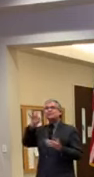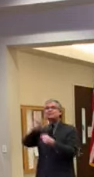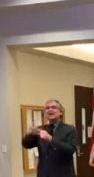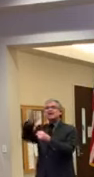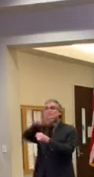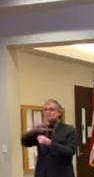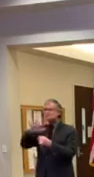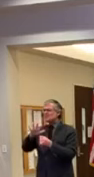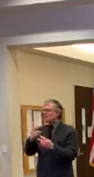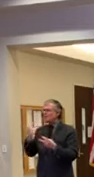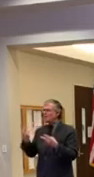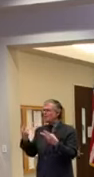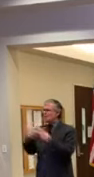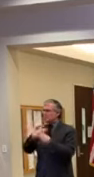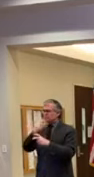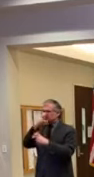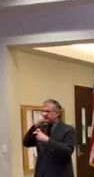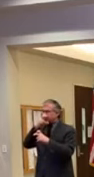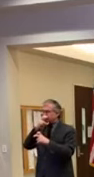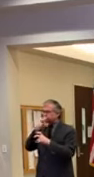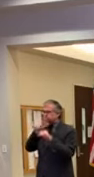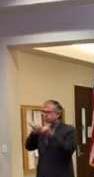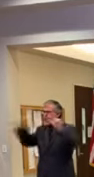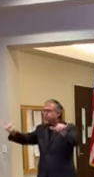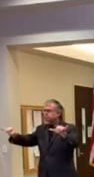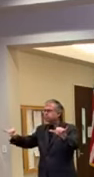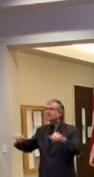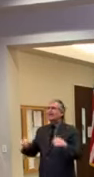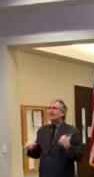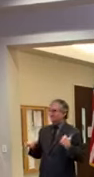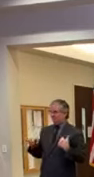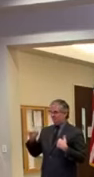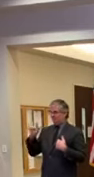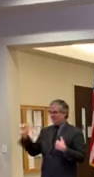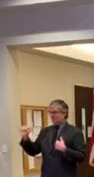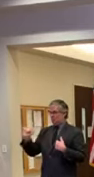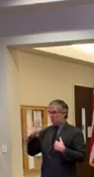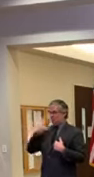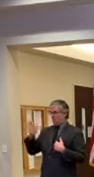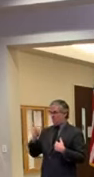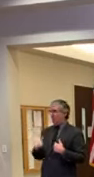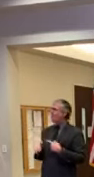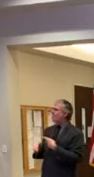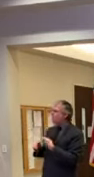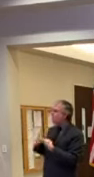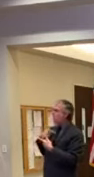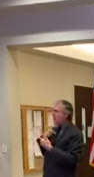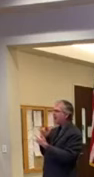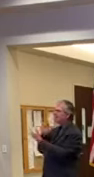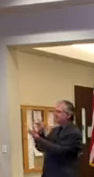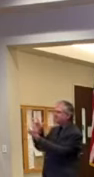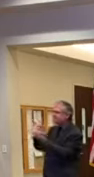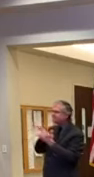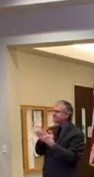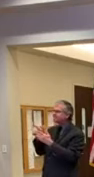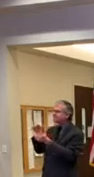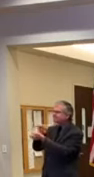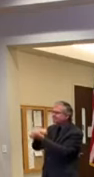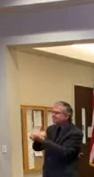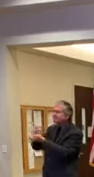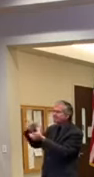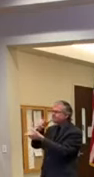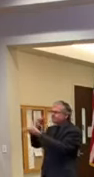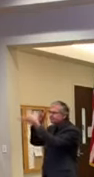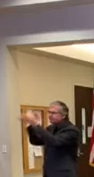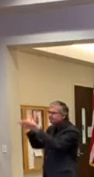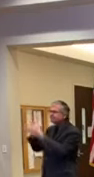are the measures that I was advised by the medical professionals that we contacted, that we hope we can get a handle on the spread of this epidemic with these,